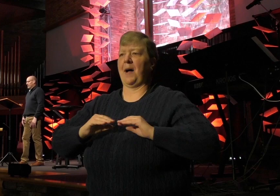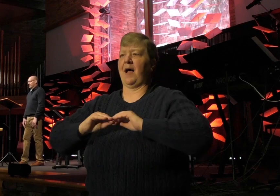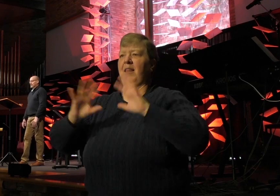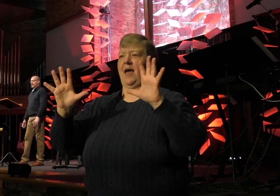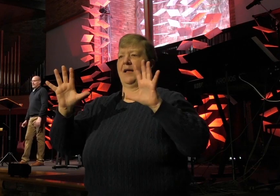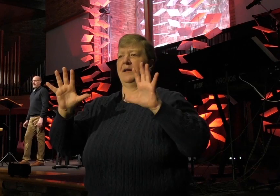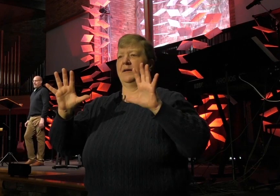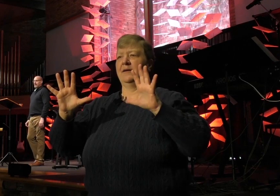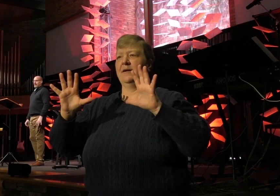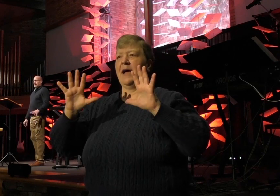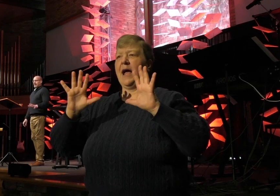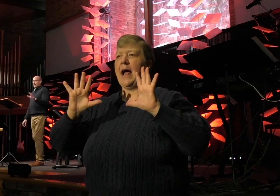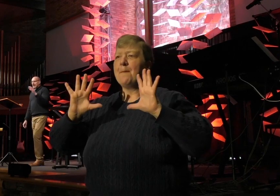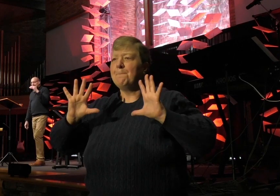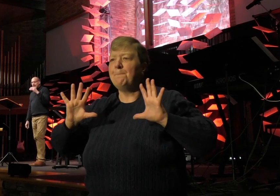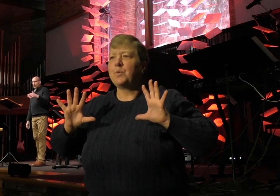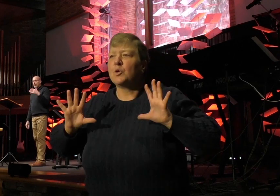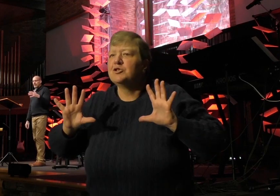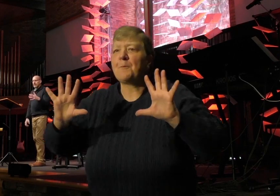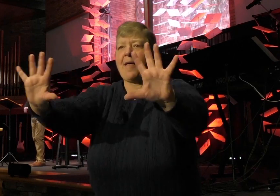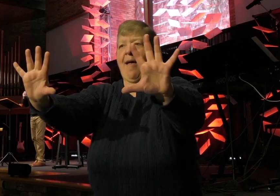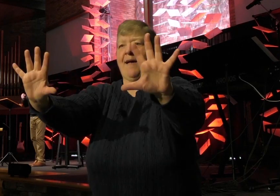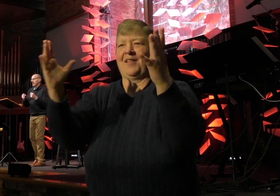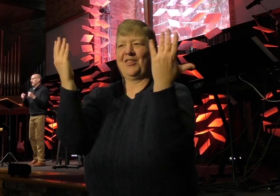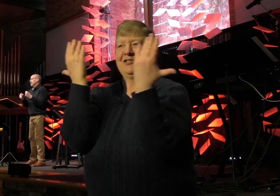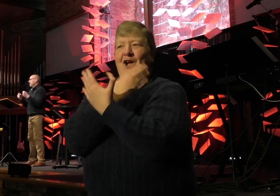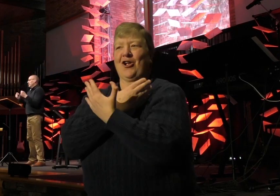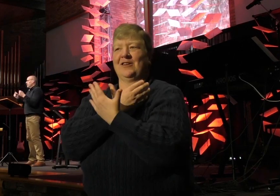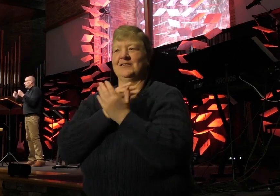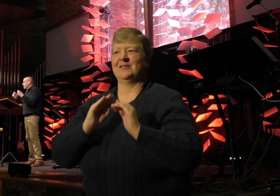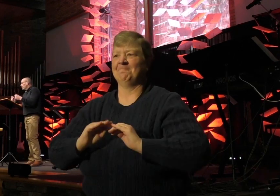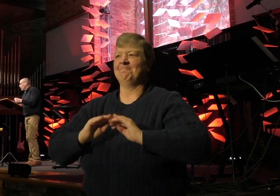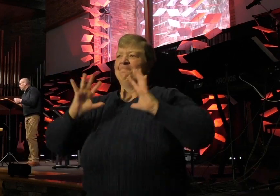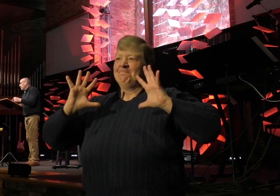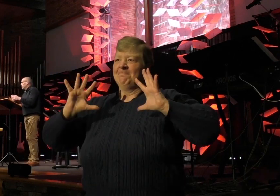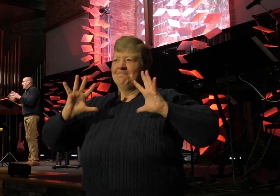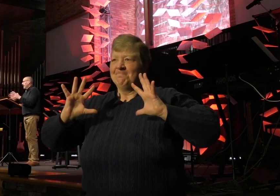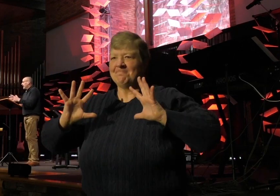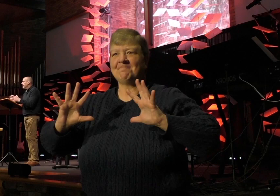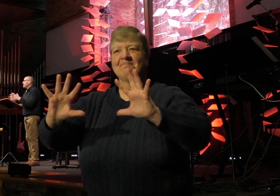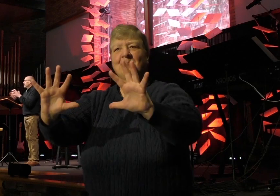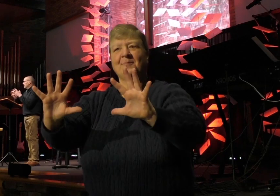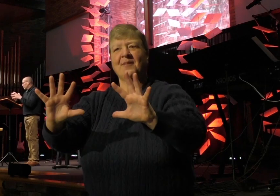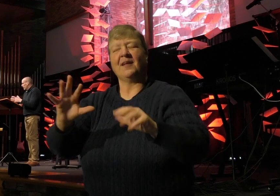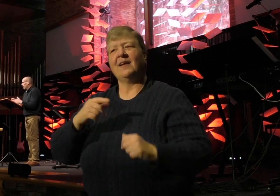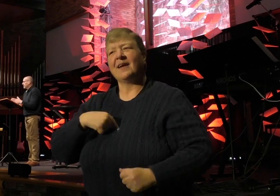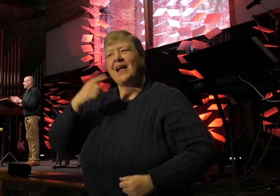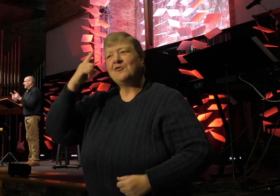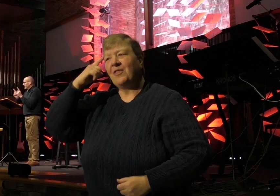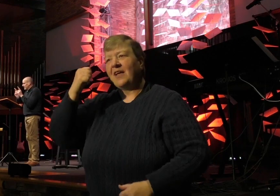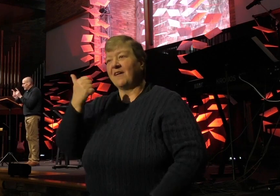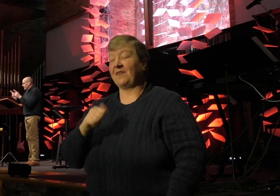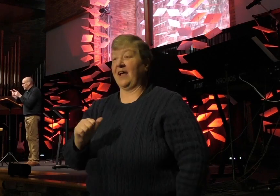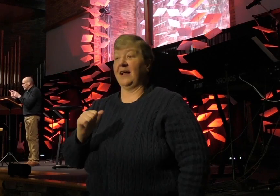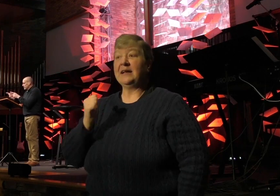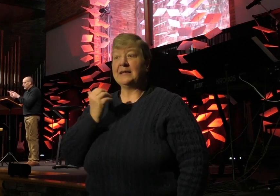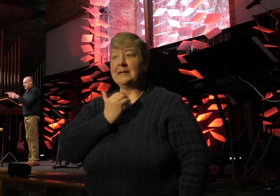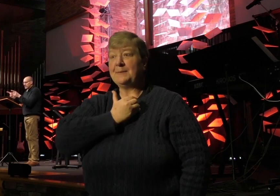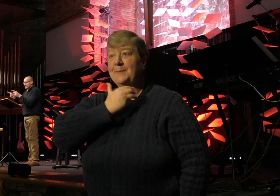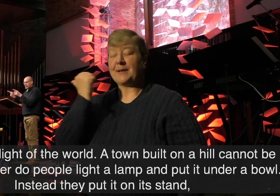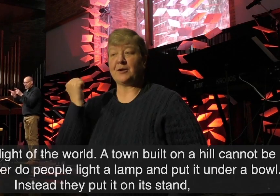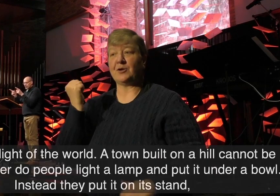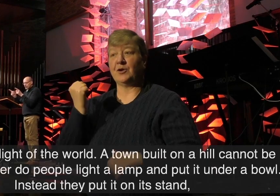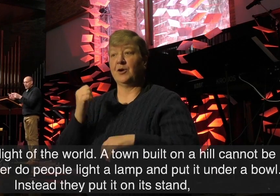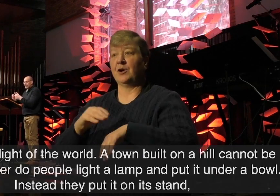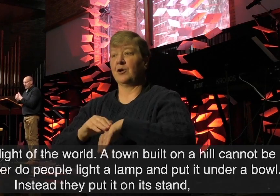the darkness. And can you think of any more noble, higher calling than these words